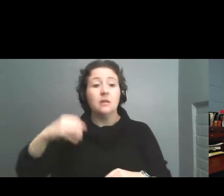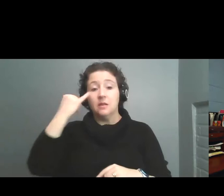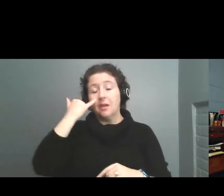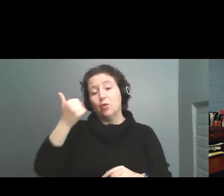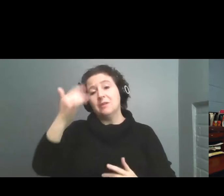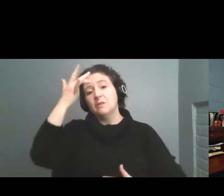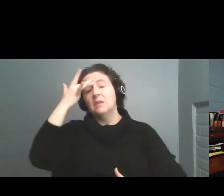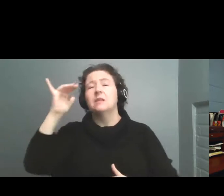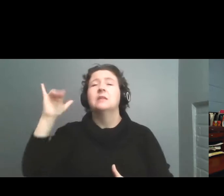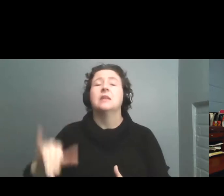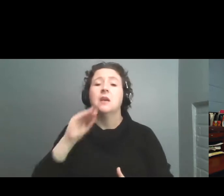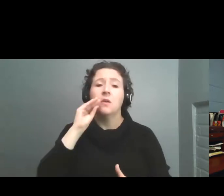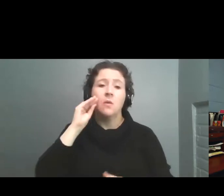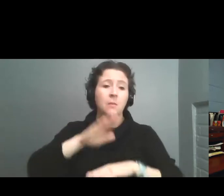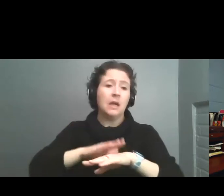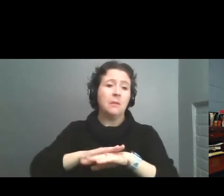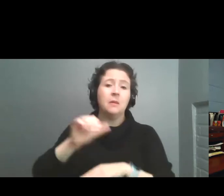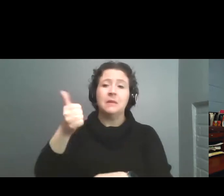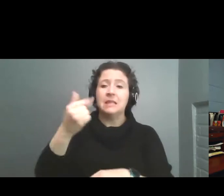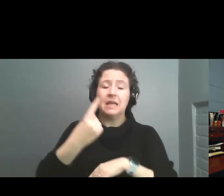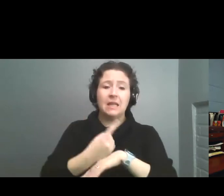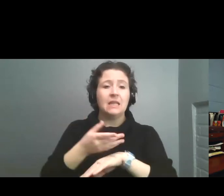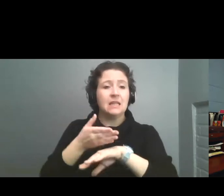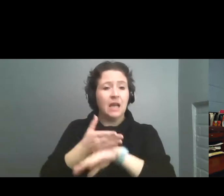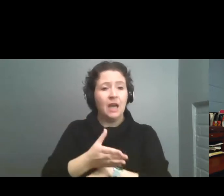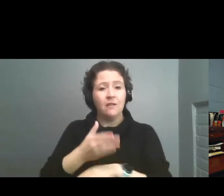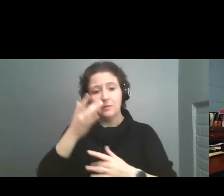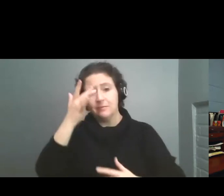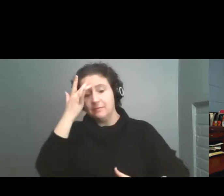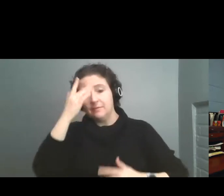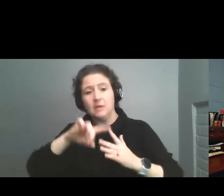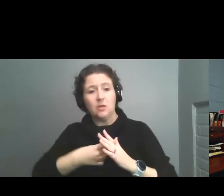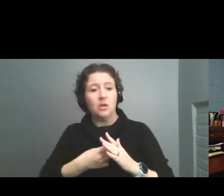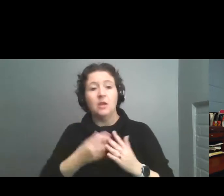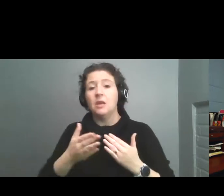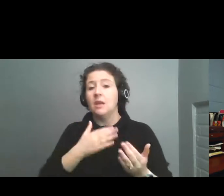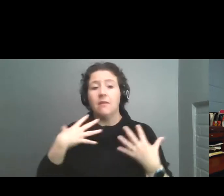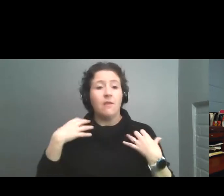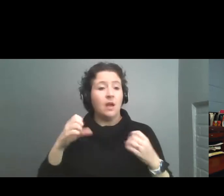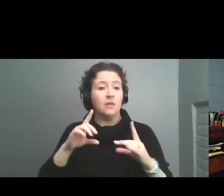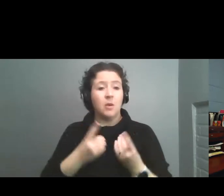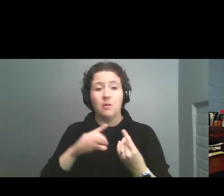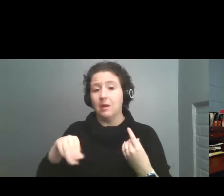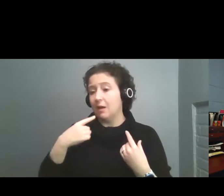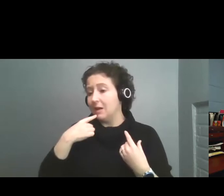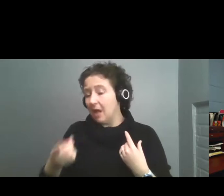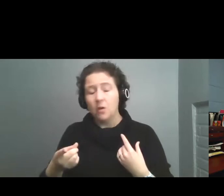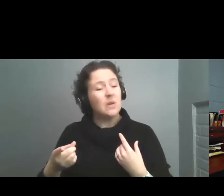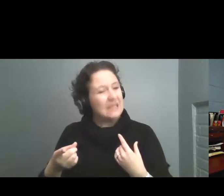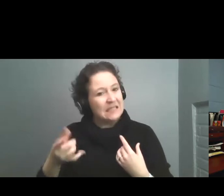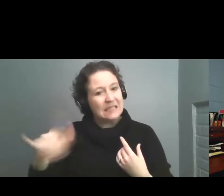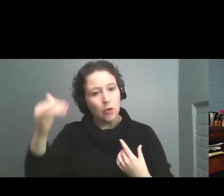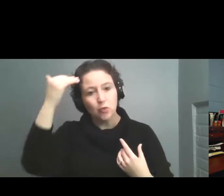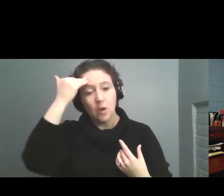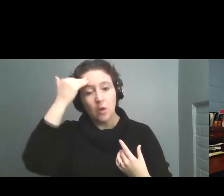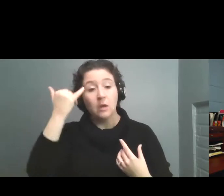must stay home at least 10 days after symptoms start, even if someone from the health department has not told you this. If you have been